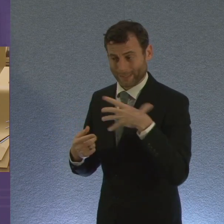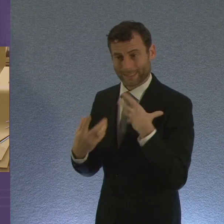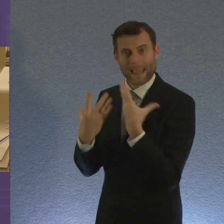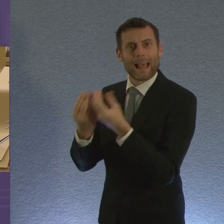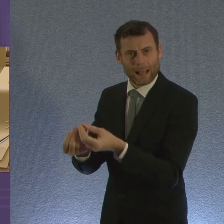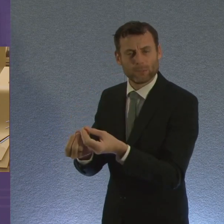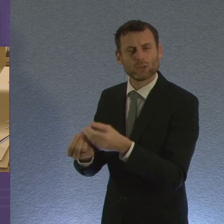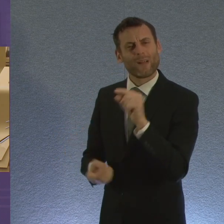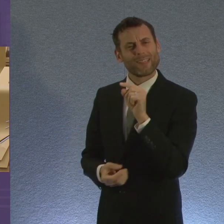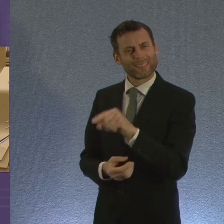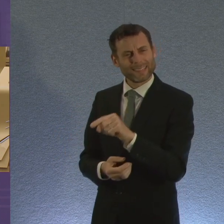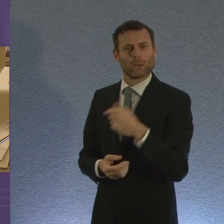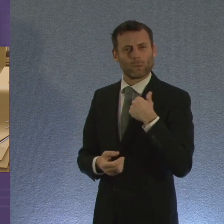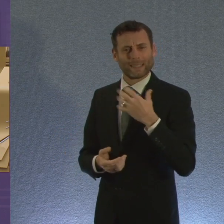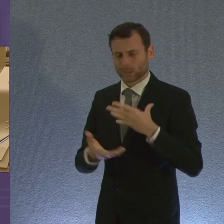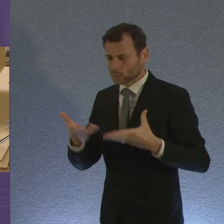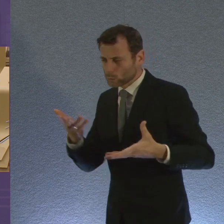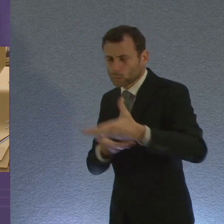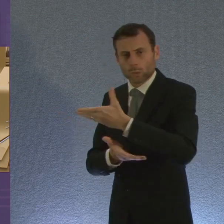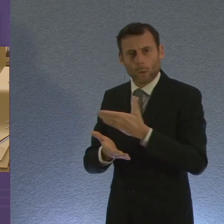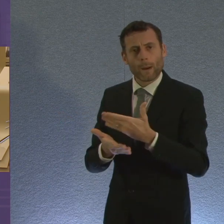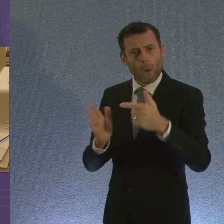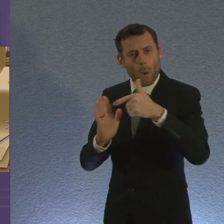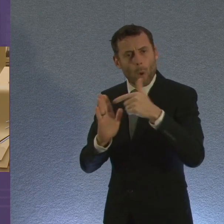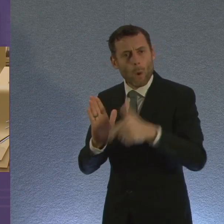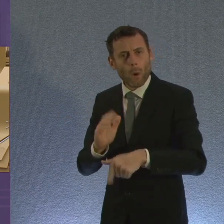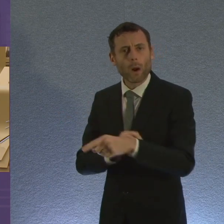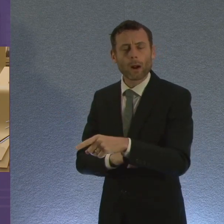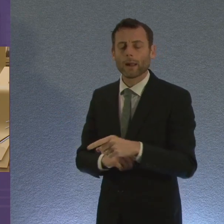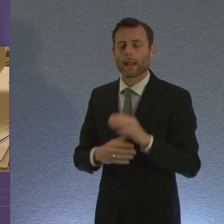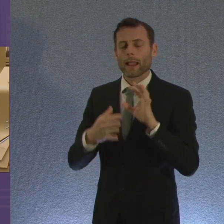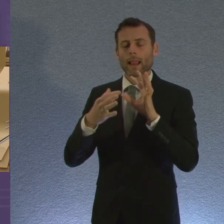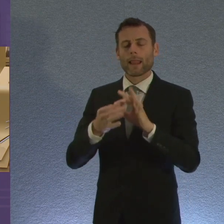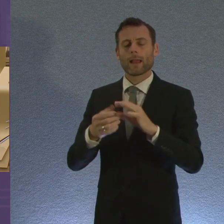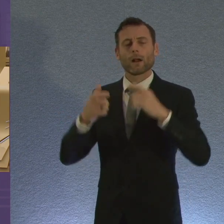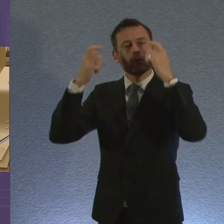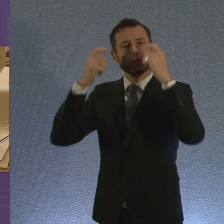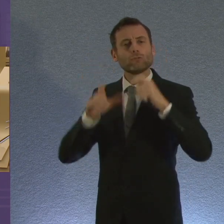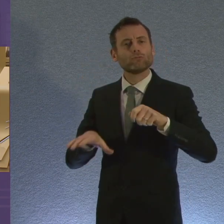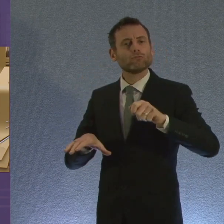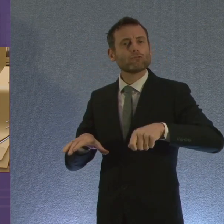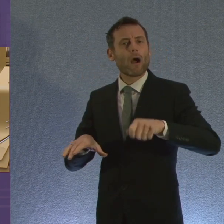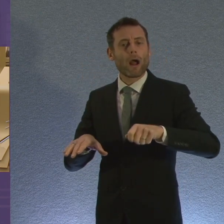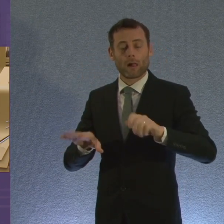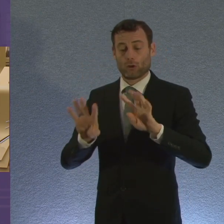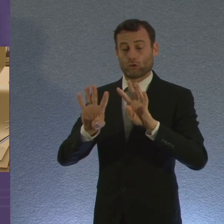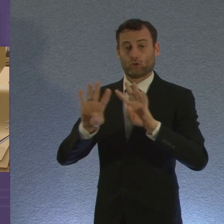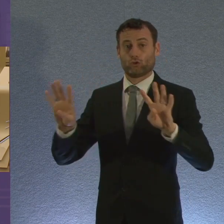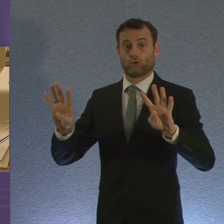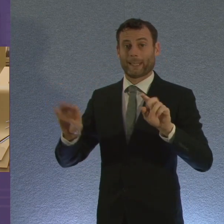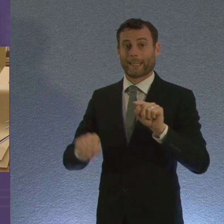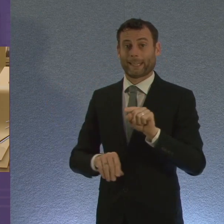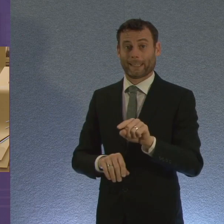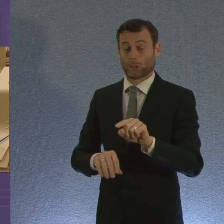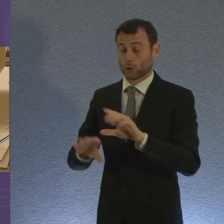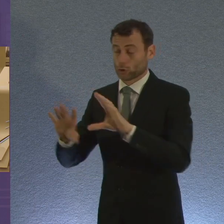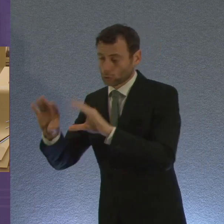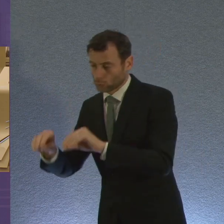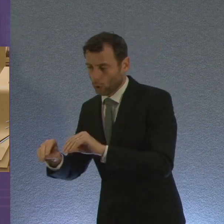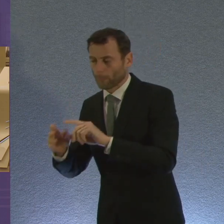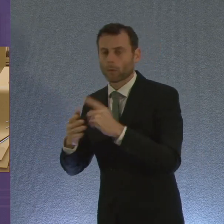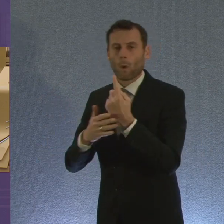to try and address them. On jury trials, I just want to make it clear, there is an open invitation. I made it clear,